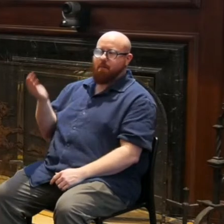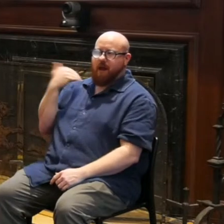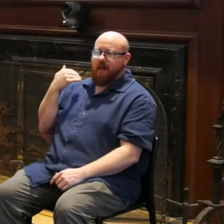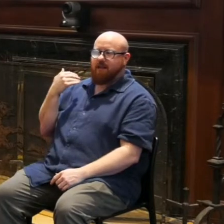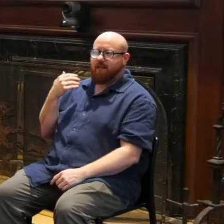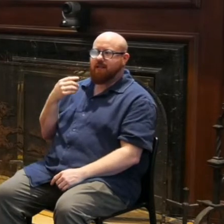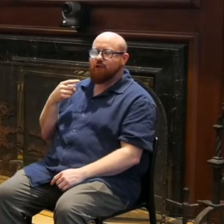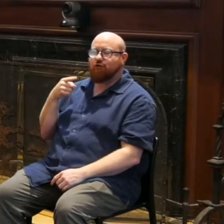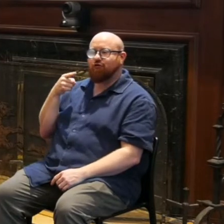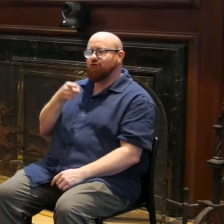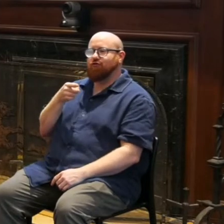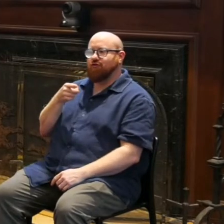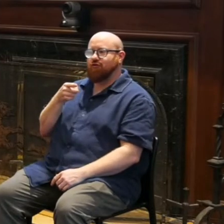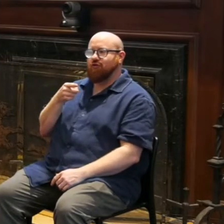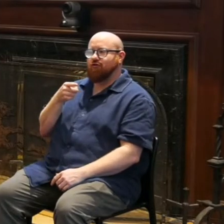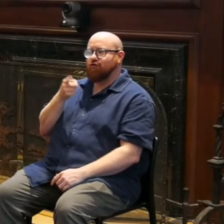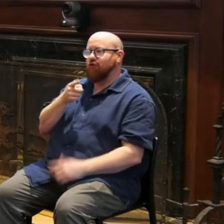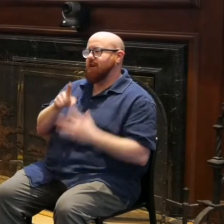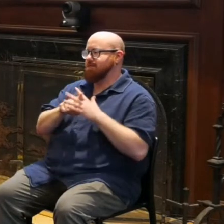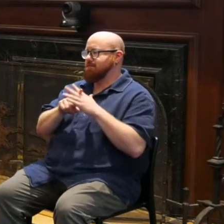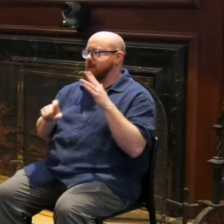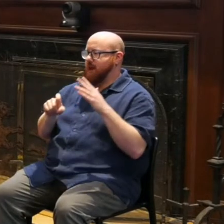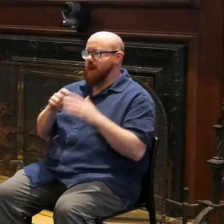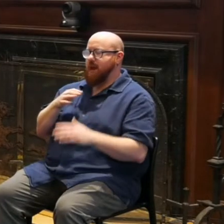I turned my head forward